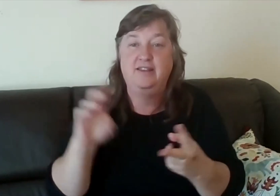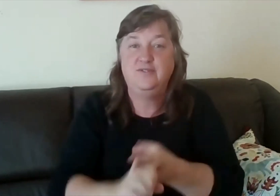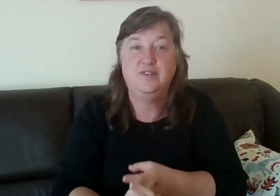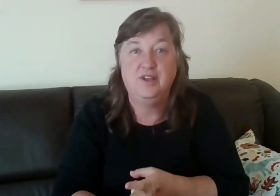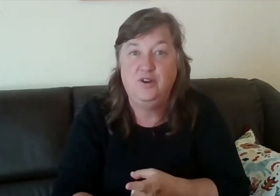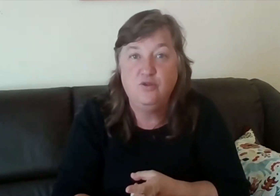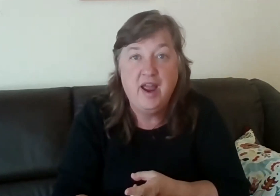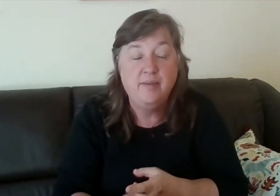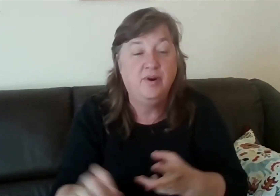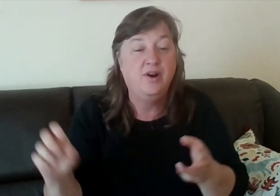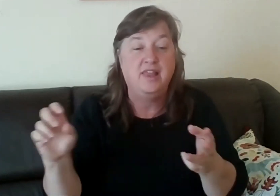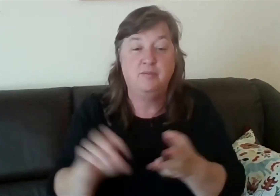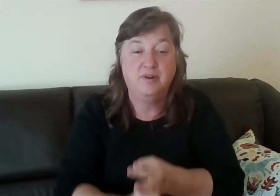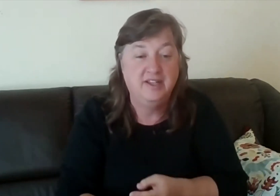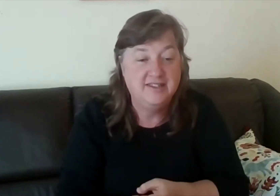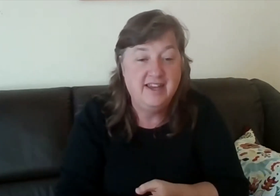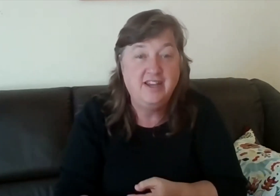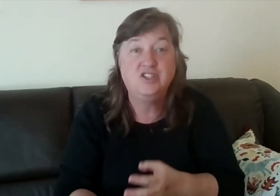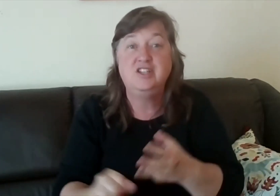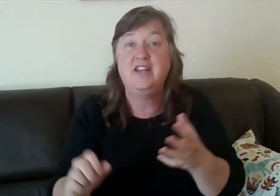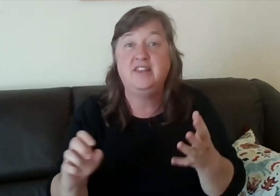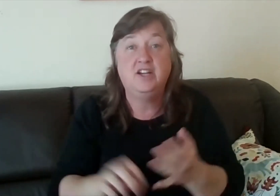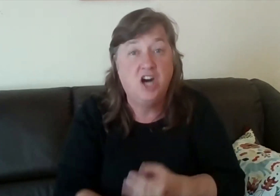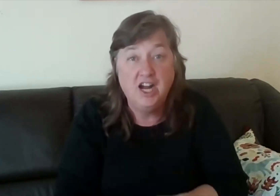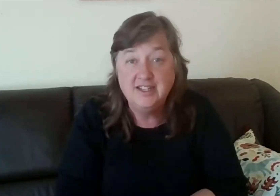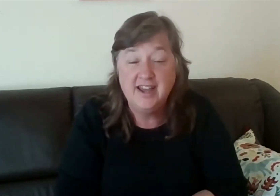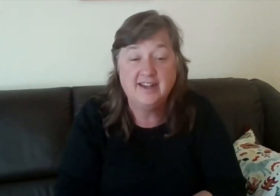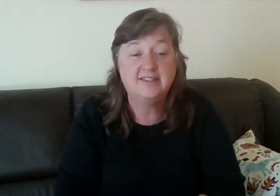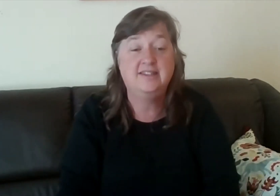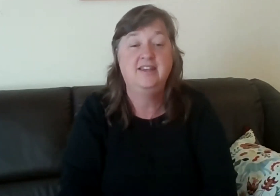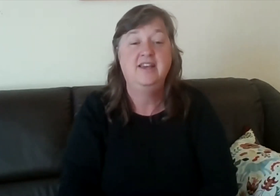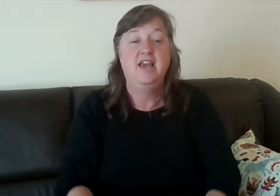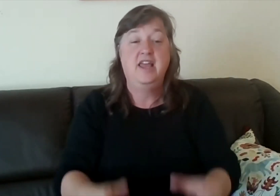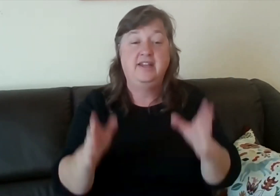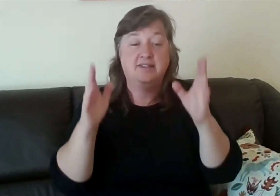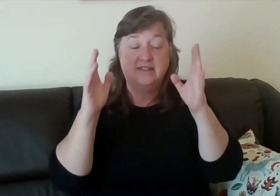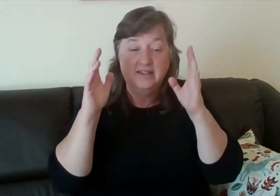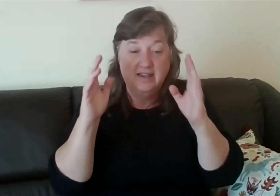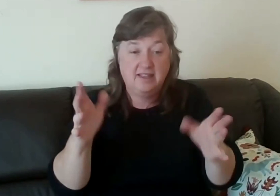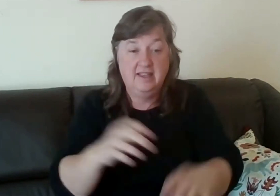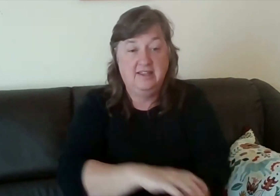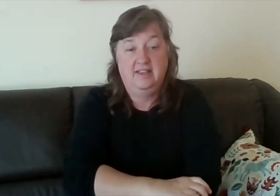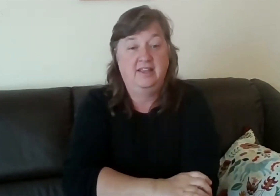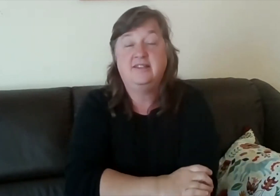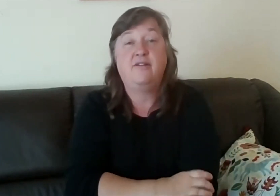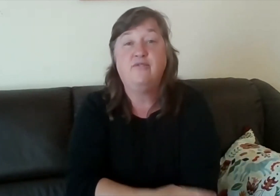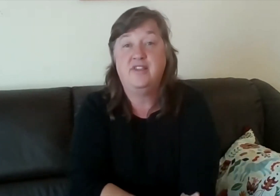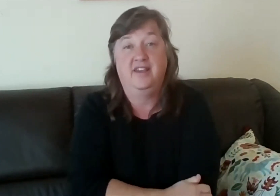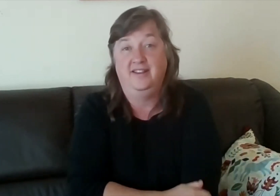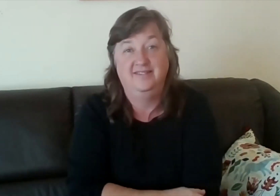gives the grammar and the pronunciation and the context. It's everything.